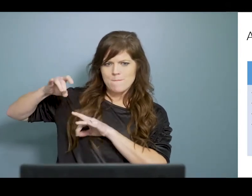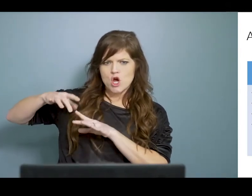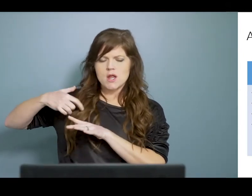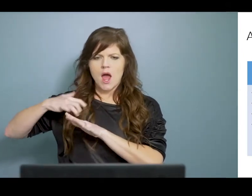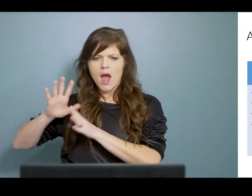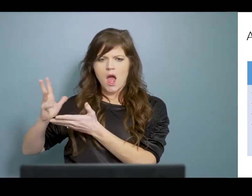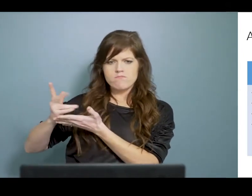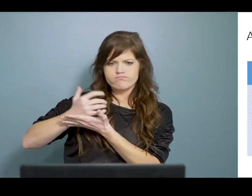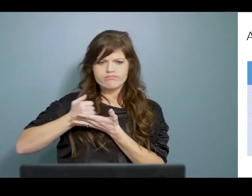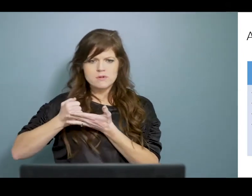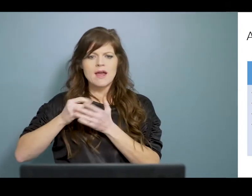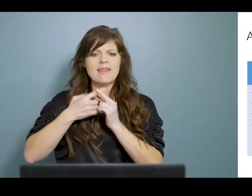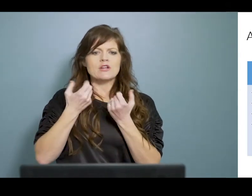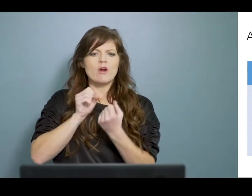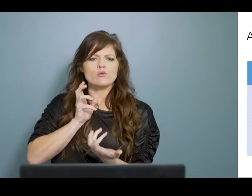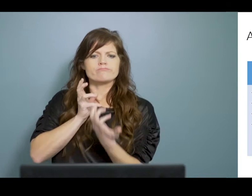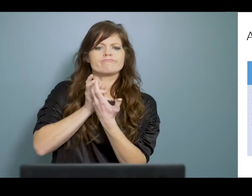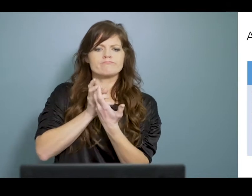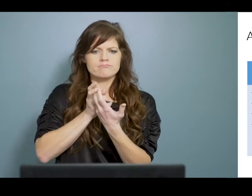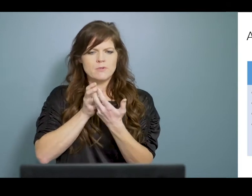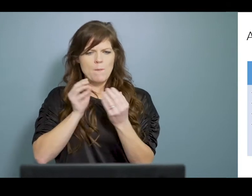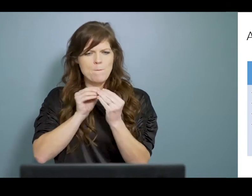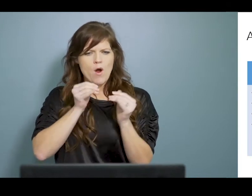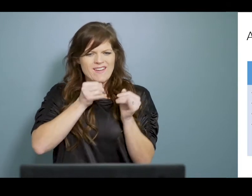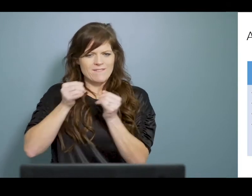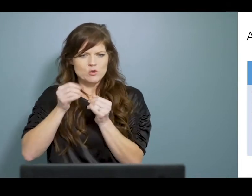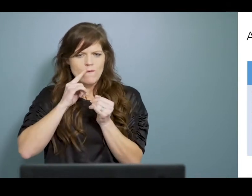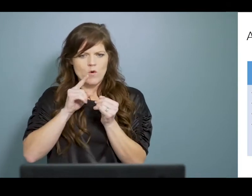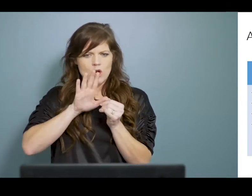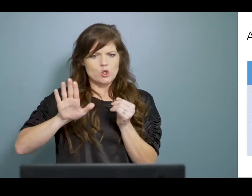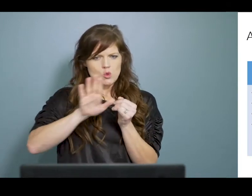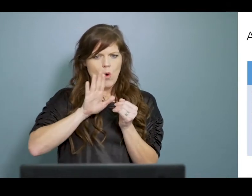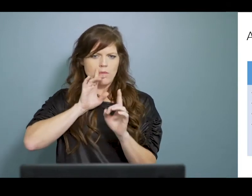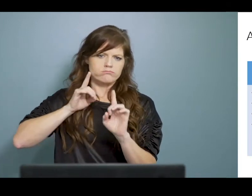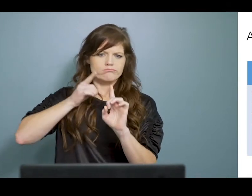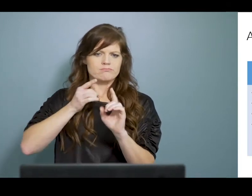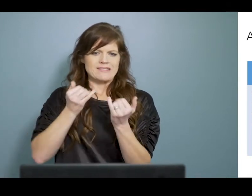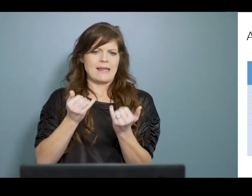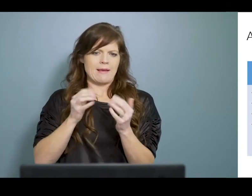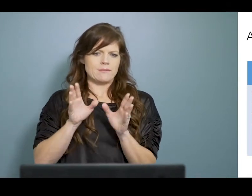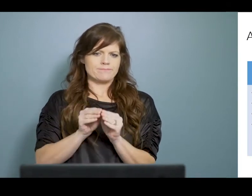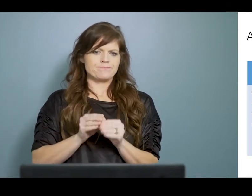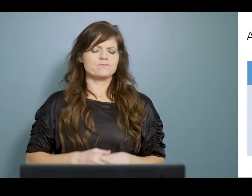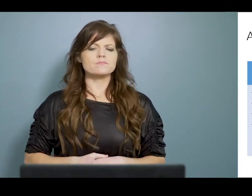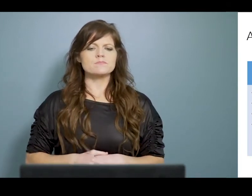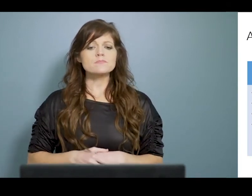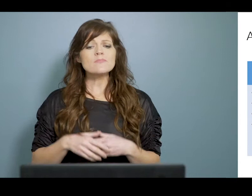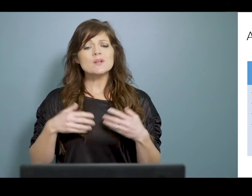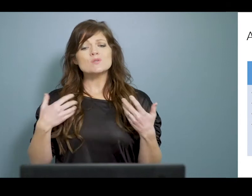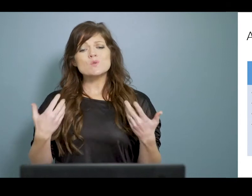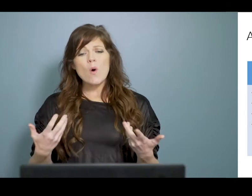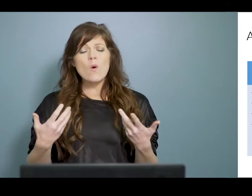individualized to what y'all were looking for today. So just a